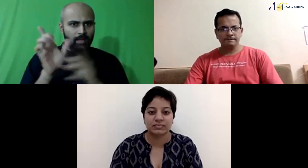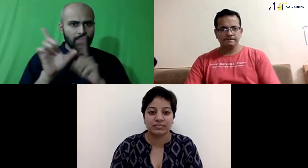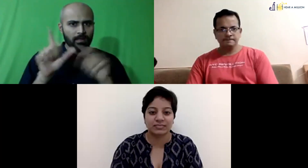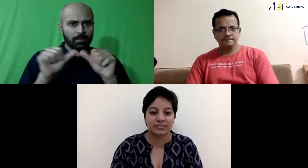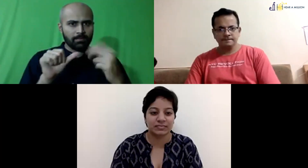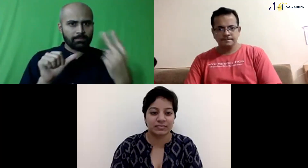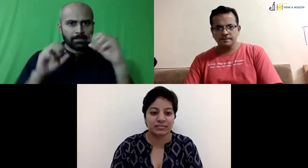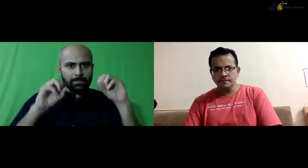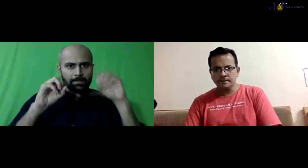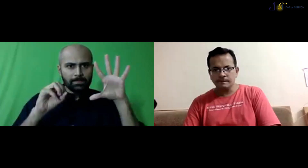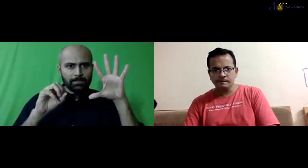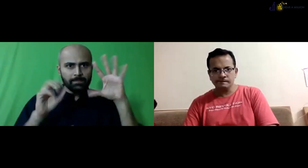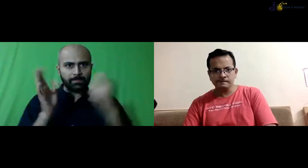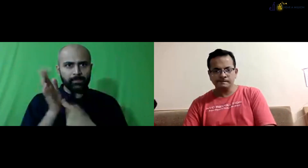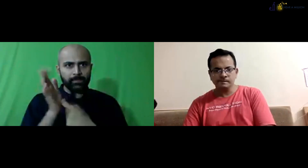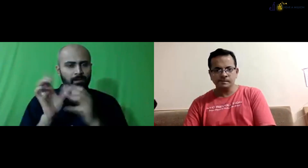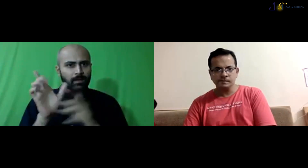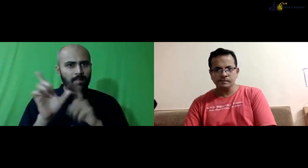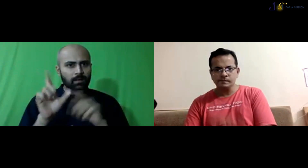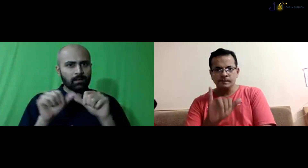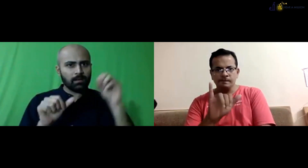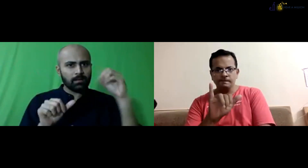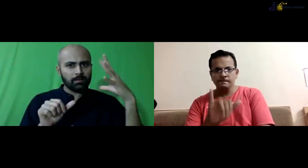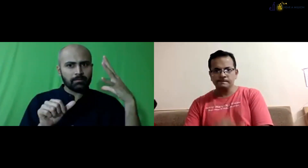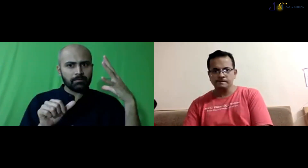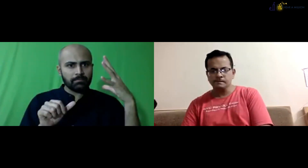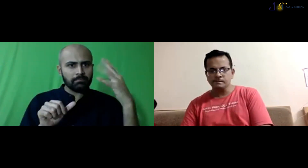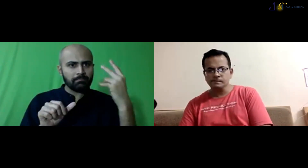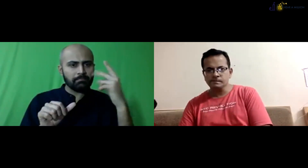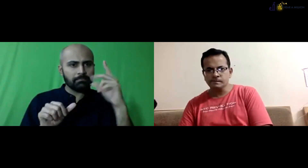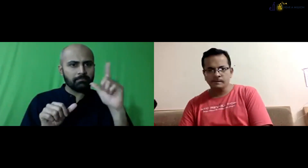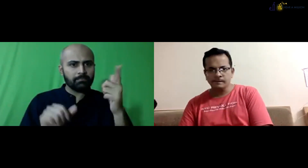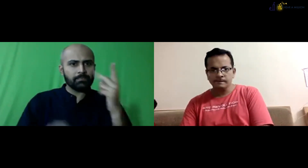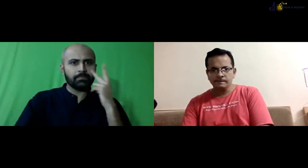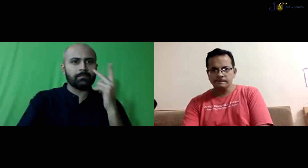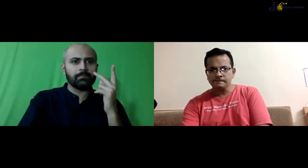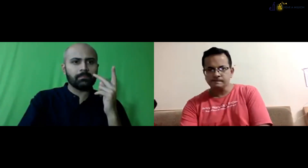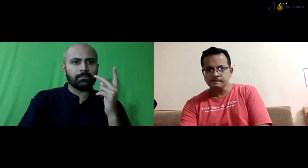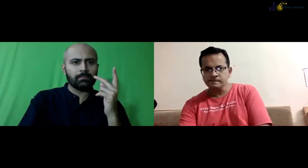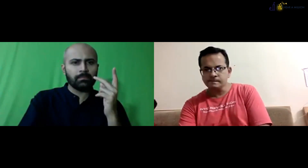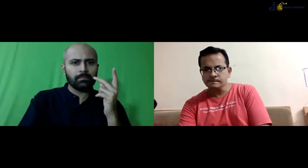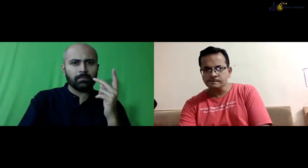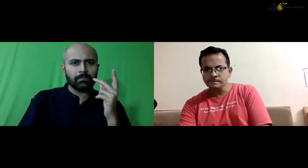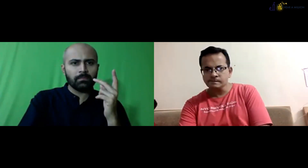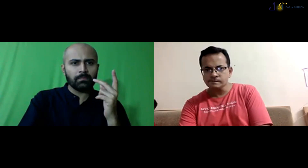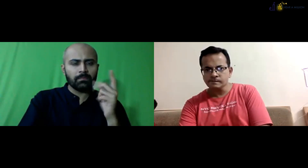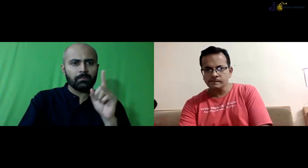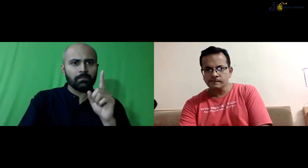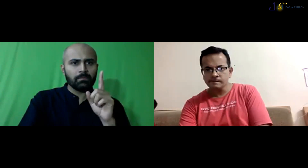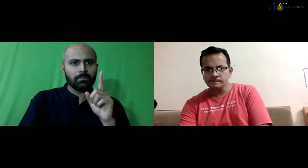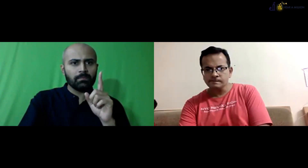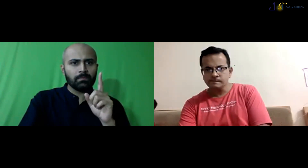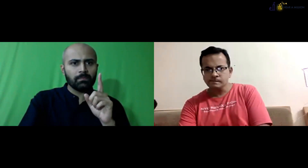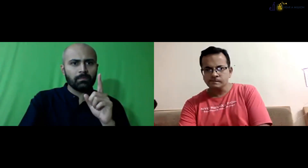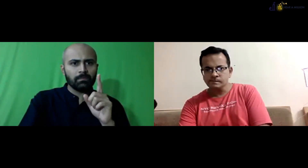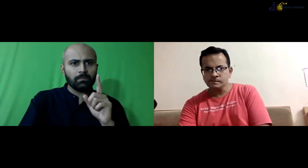Yes, Ramya, can we have a spotlight on Ramya, please? I think she